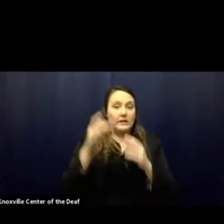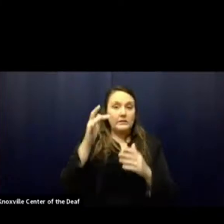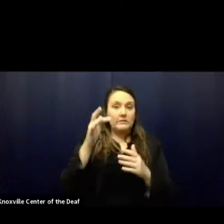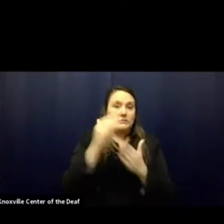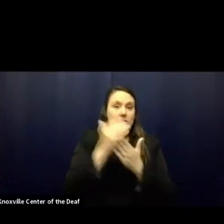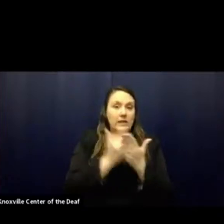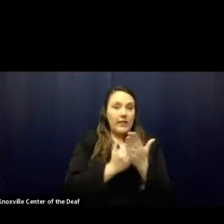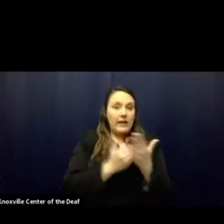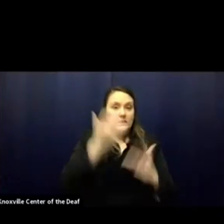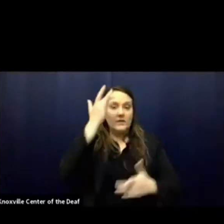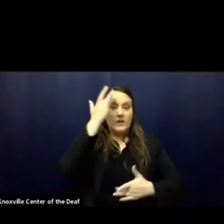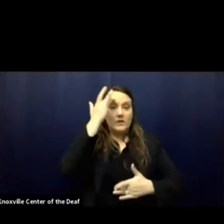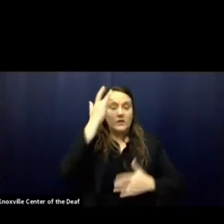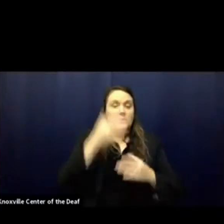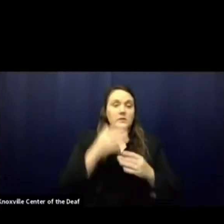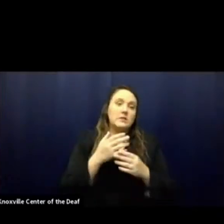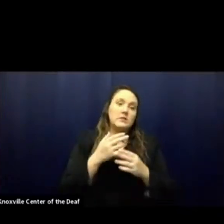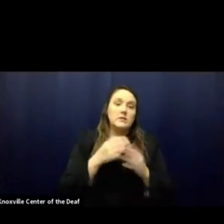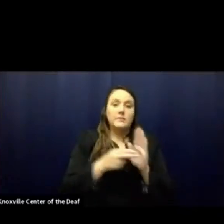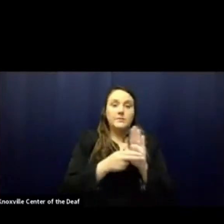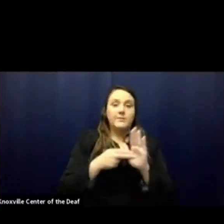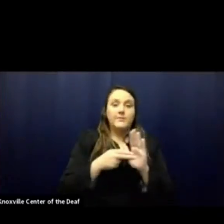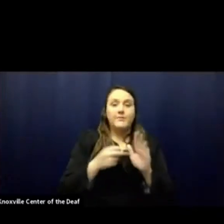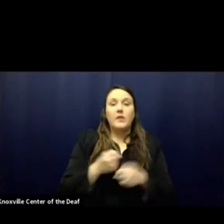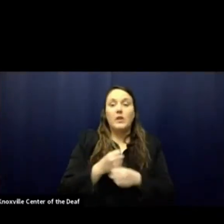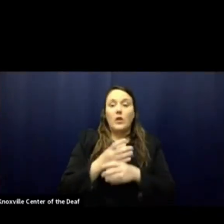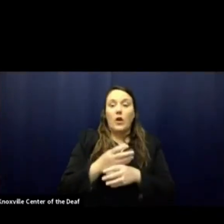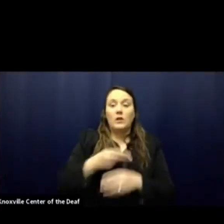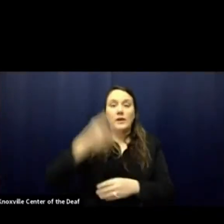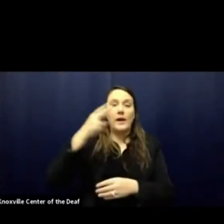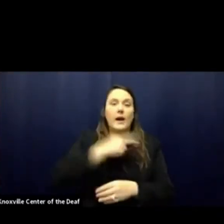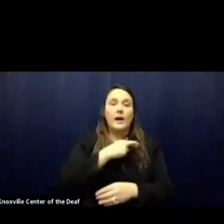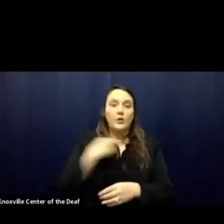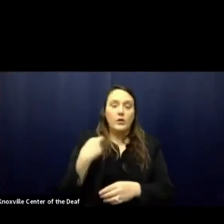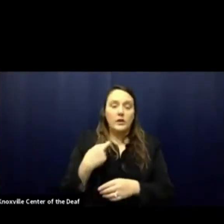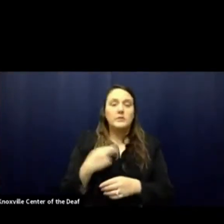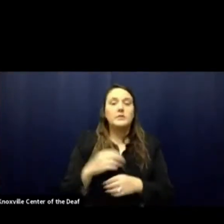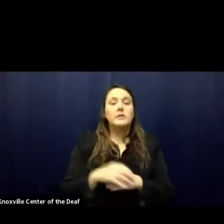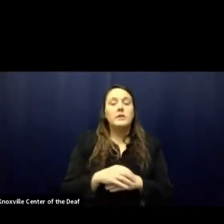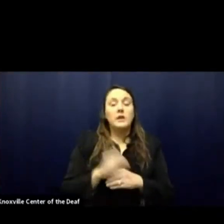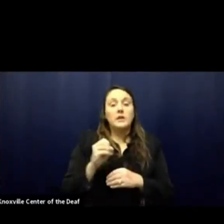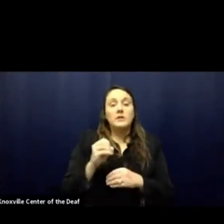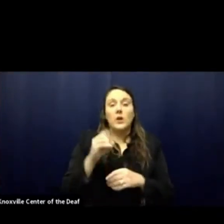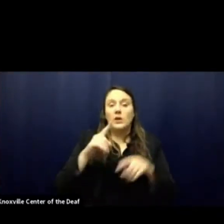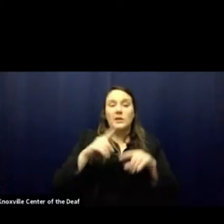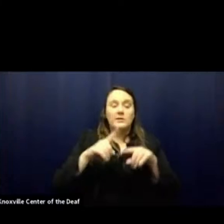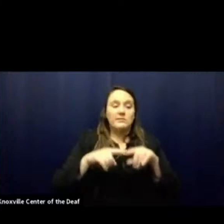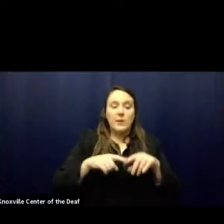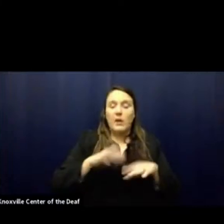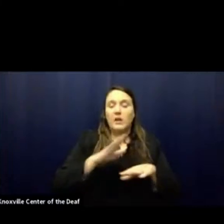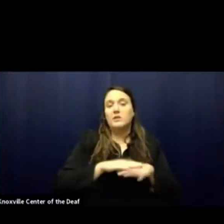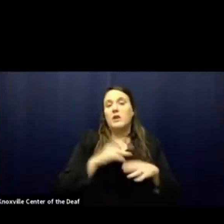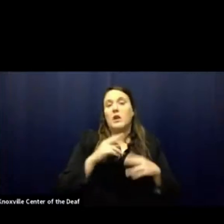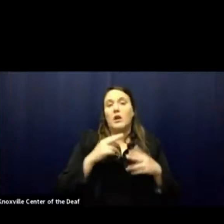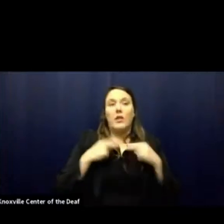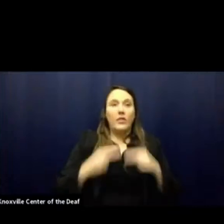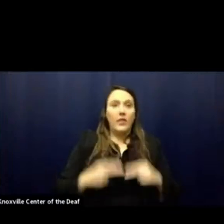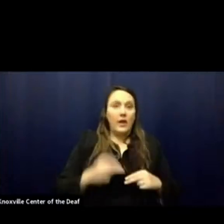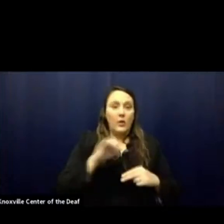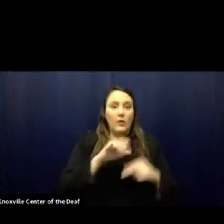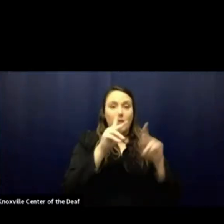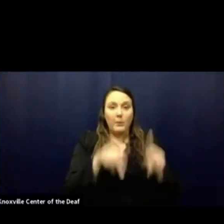are considered to make somebody high risk for complications of COVID. So that varies based on the health of the